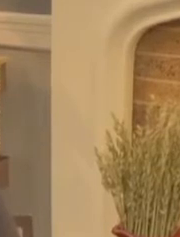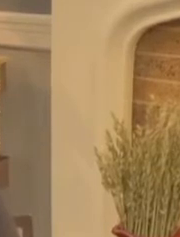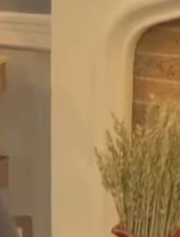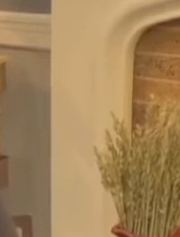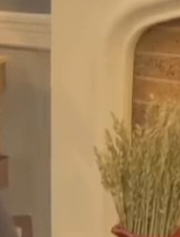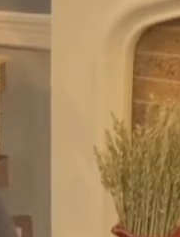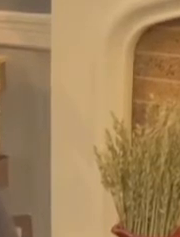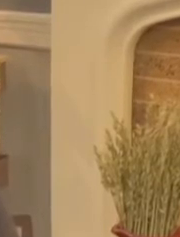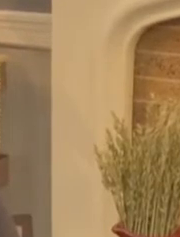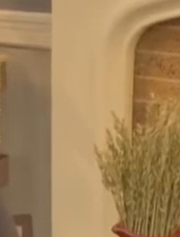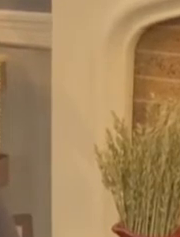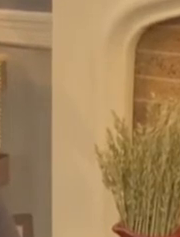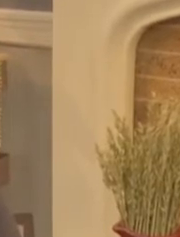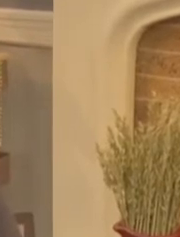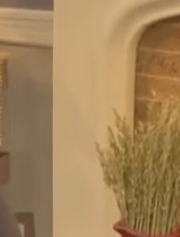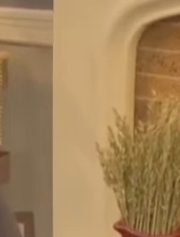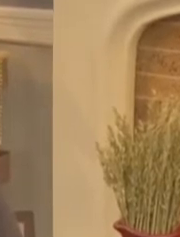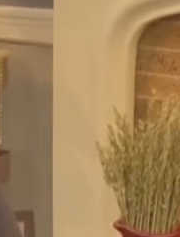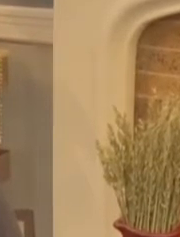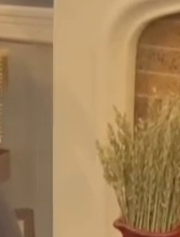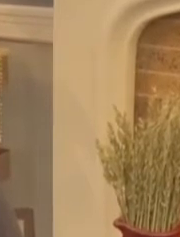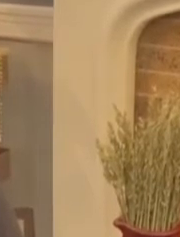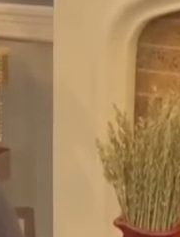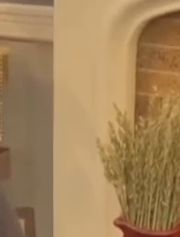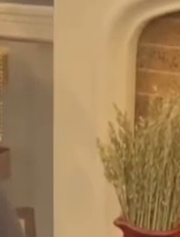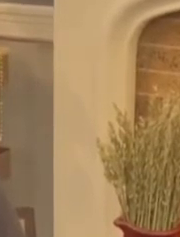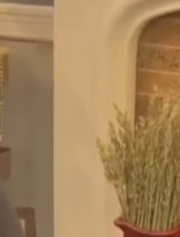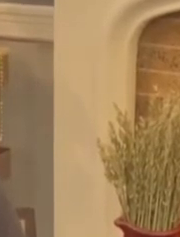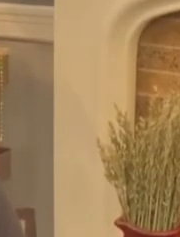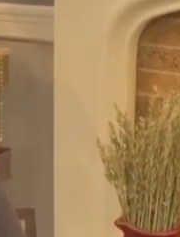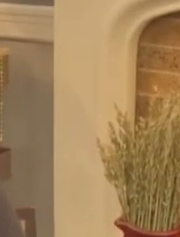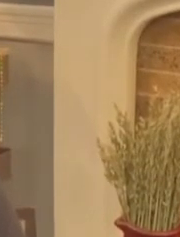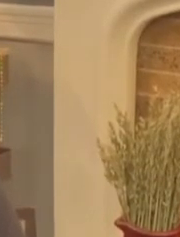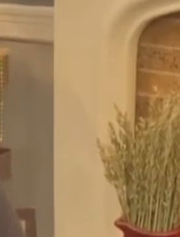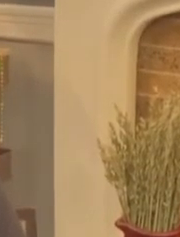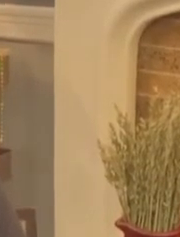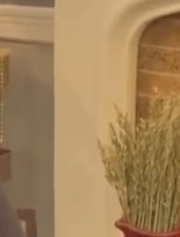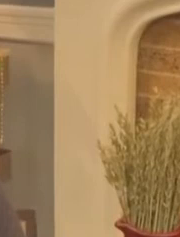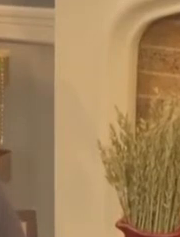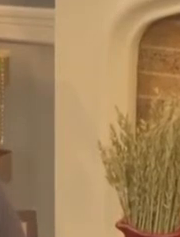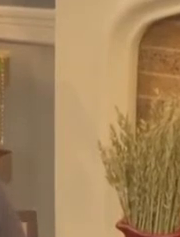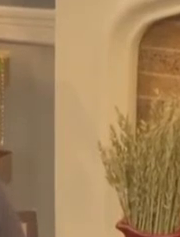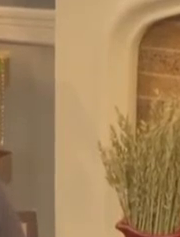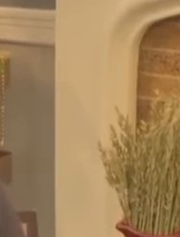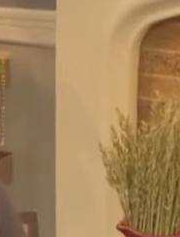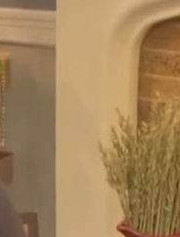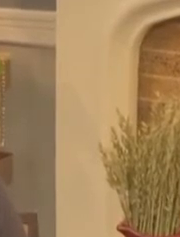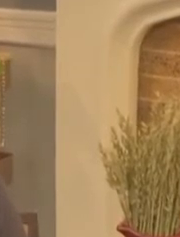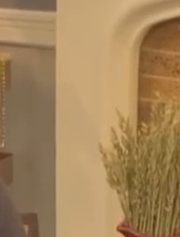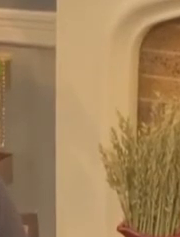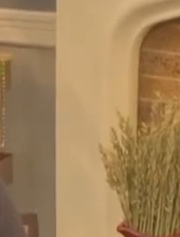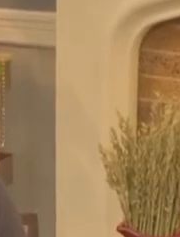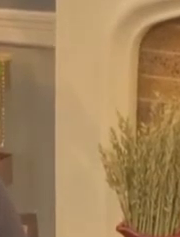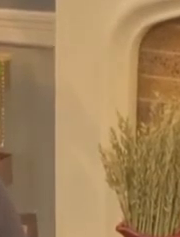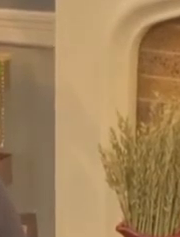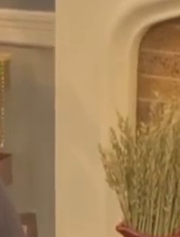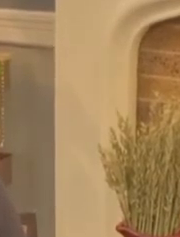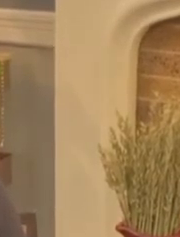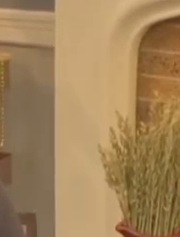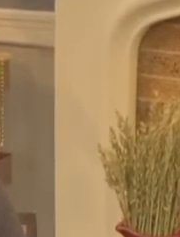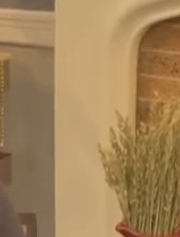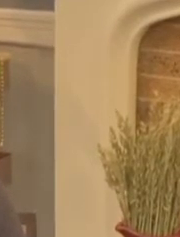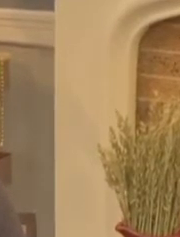families because there are few around who understand their experience. So I ask you to place in the path of our veterans those